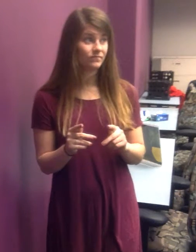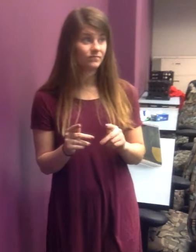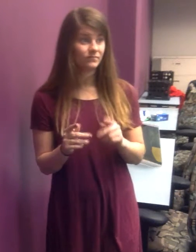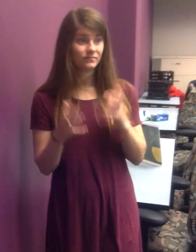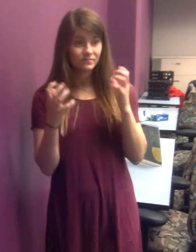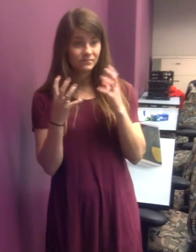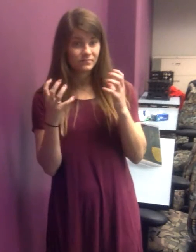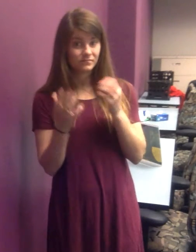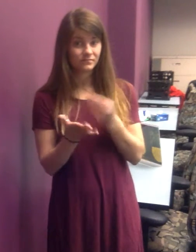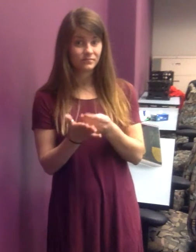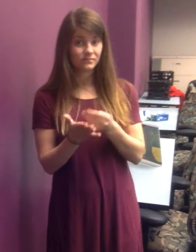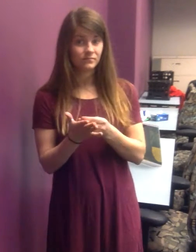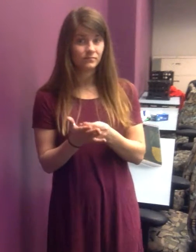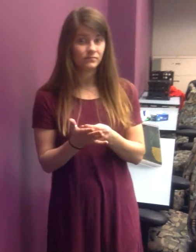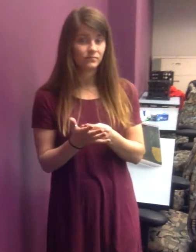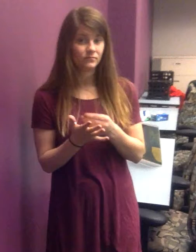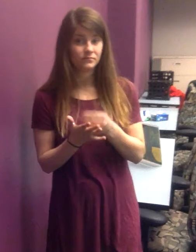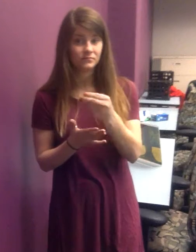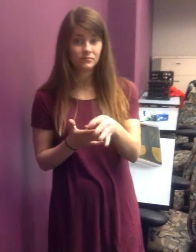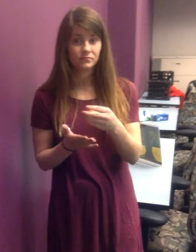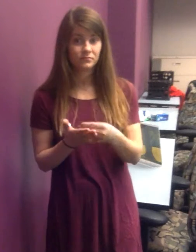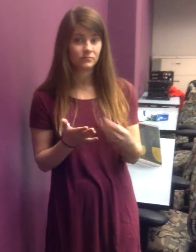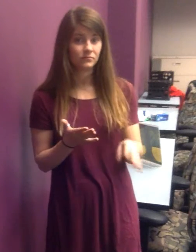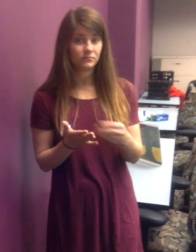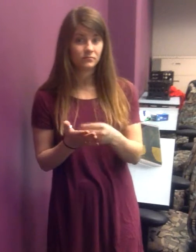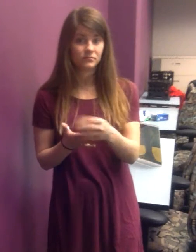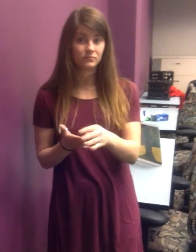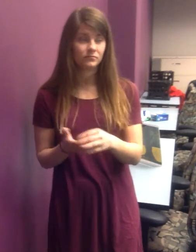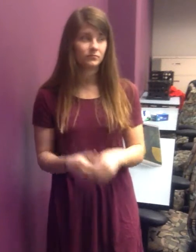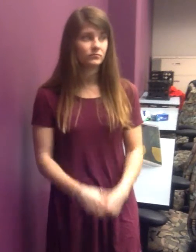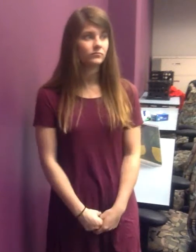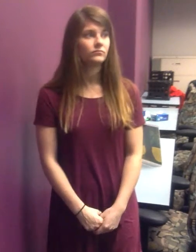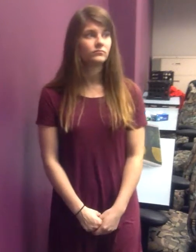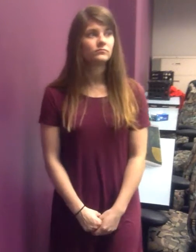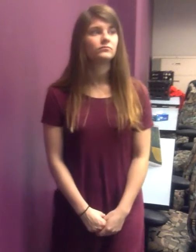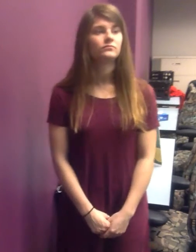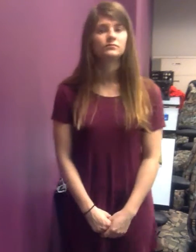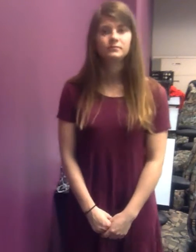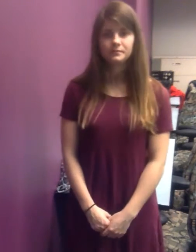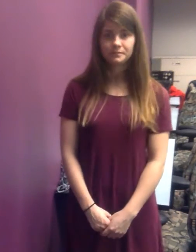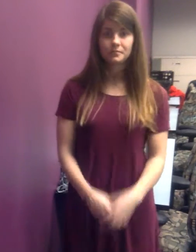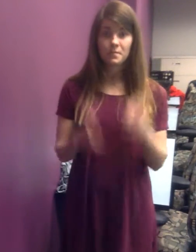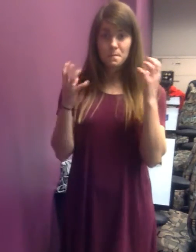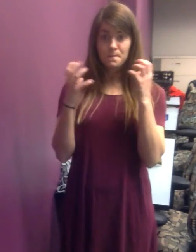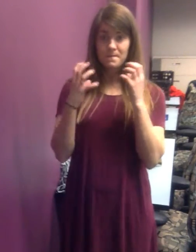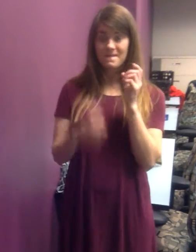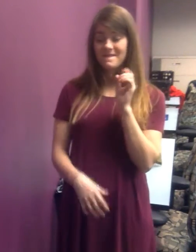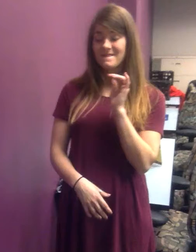This is what they fear. What happened in 2010 to six-term South Carolina Congressman Bob Inglis, a Republican who once